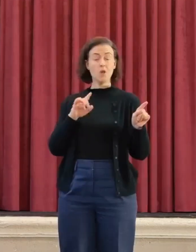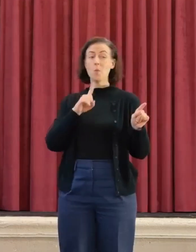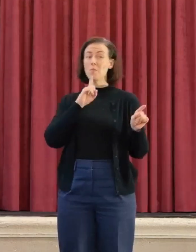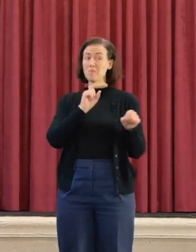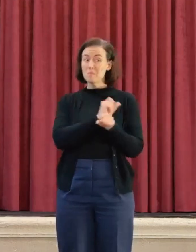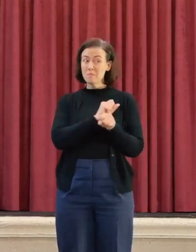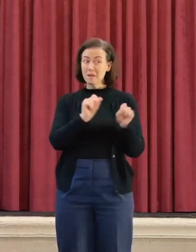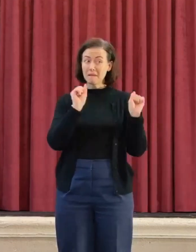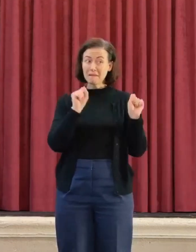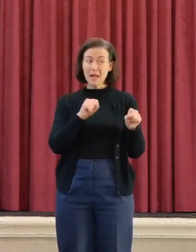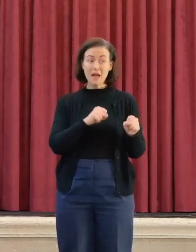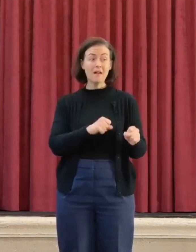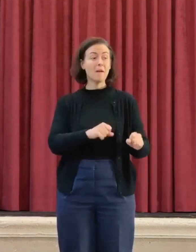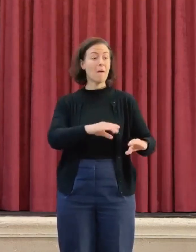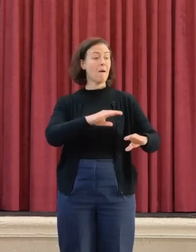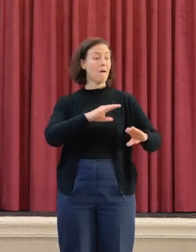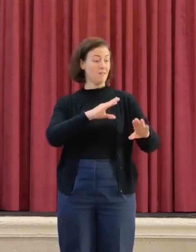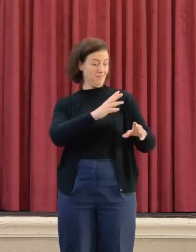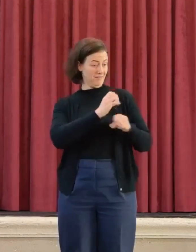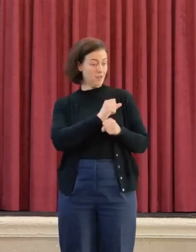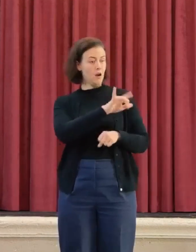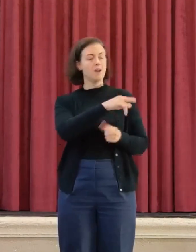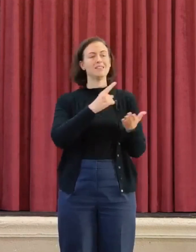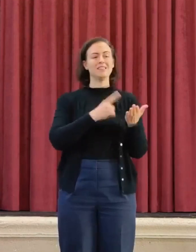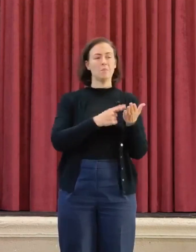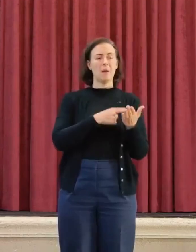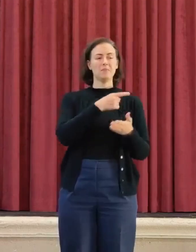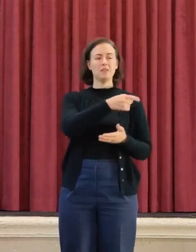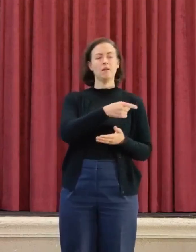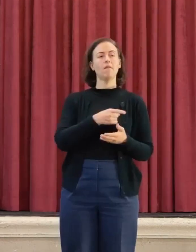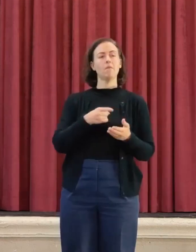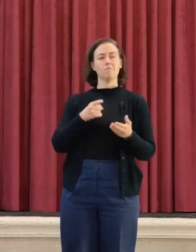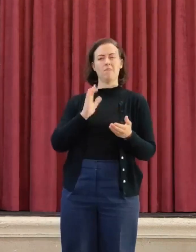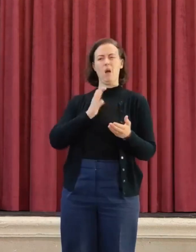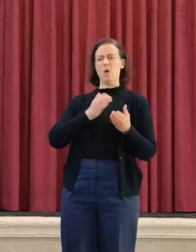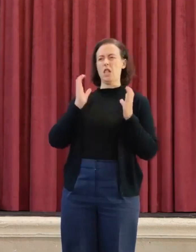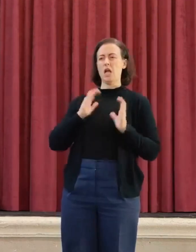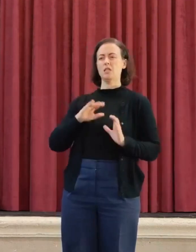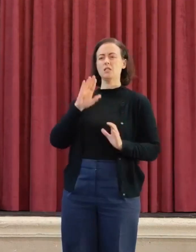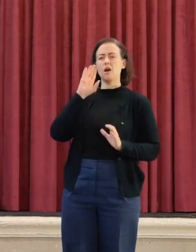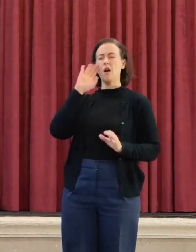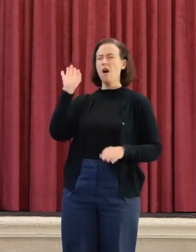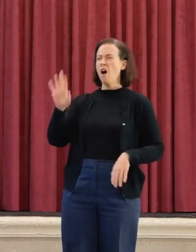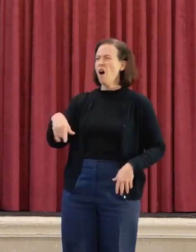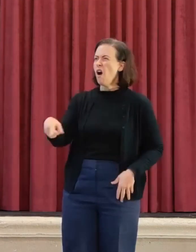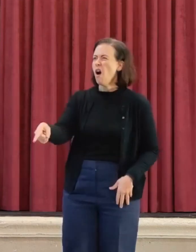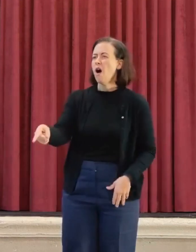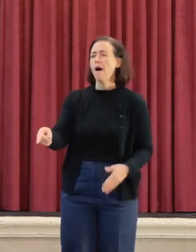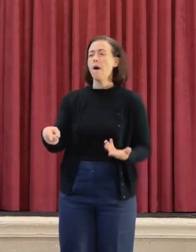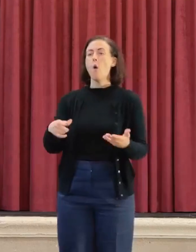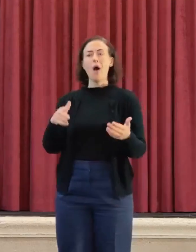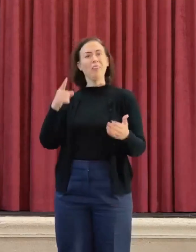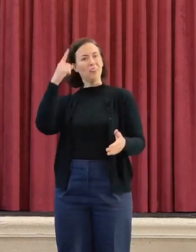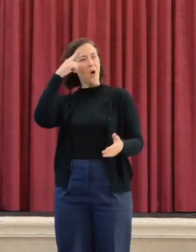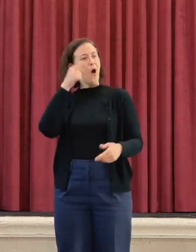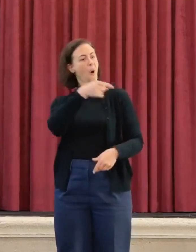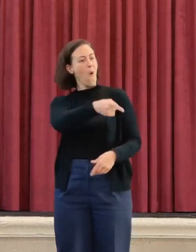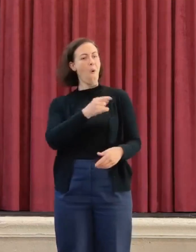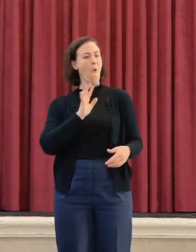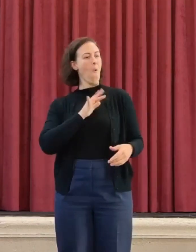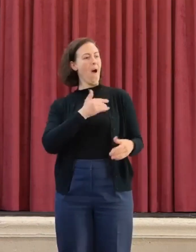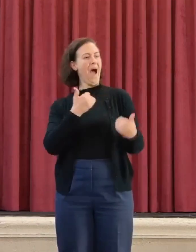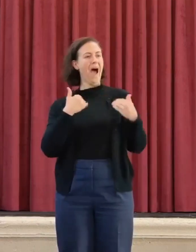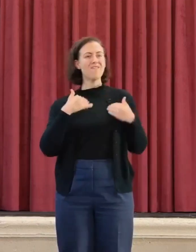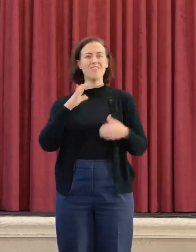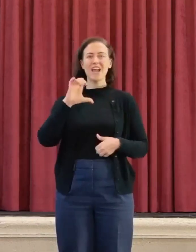Because sometimes we hear from our clients that, once they join the plan, they find out you have to have like a certain medical